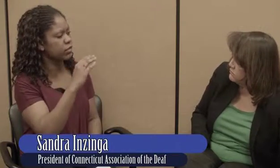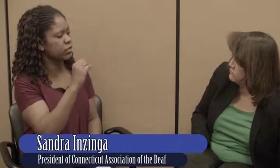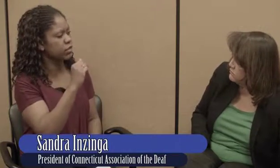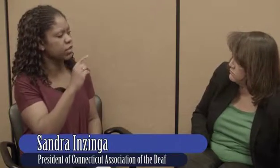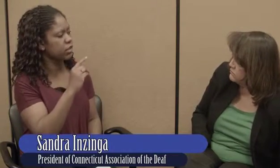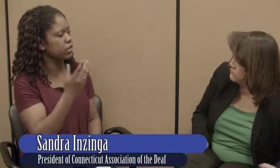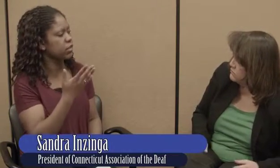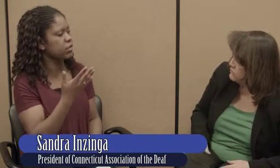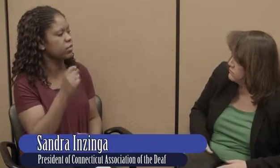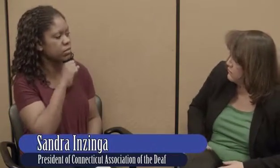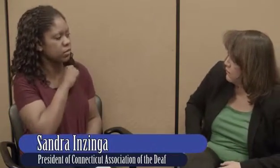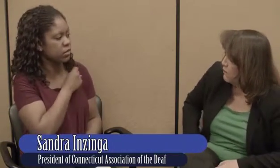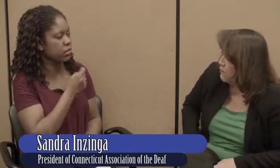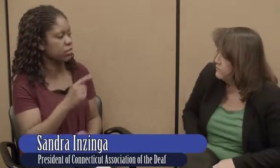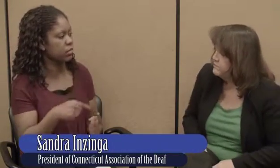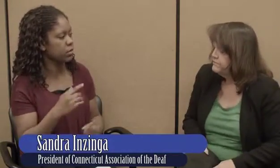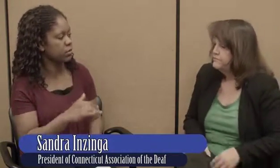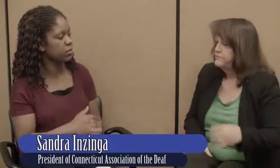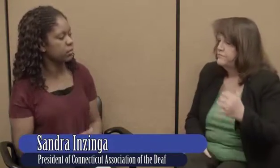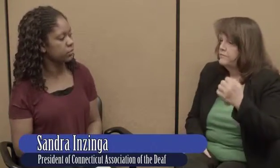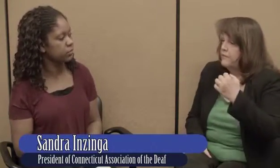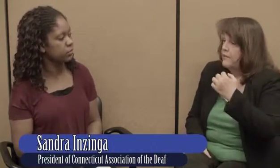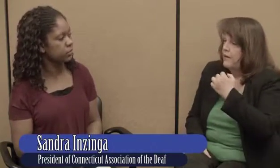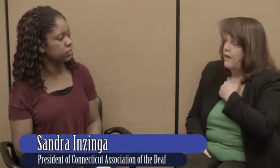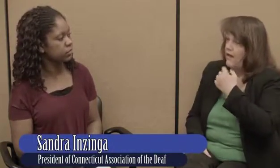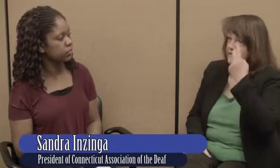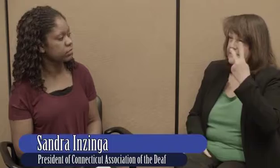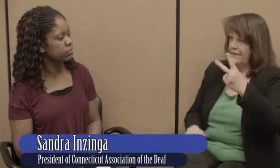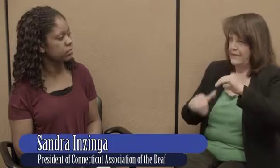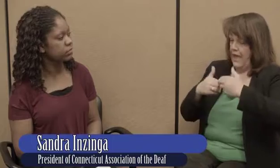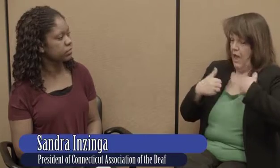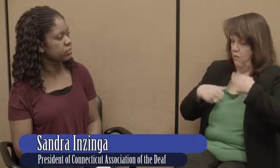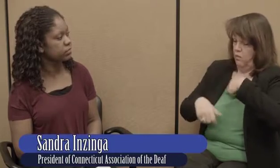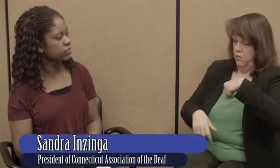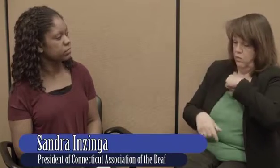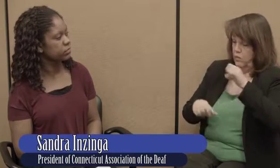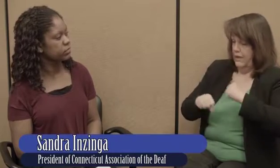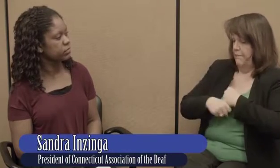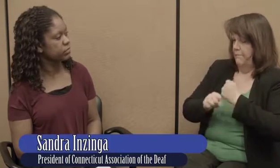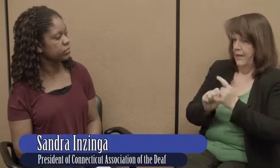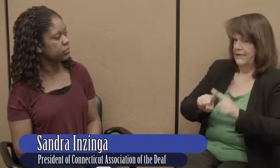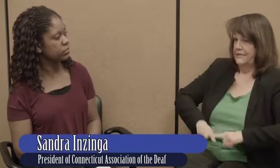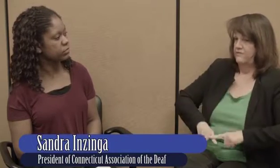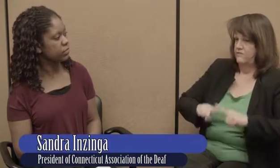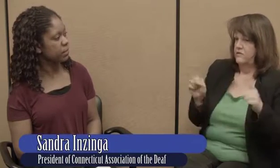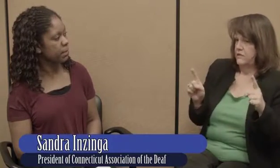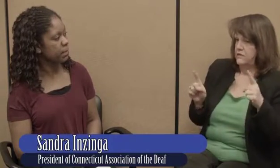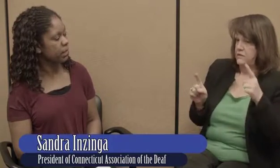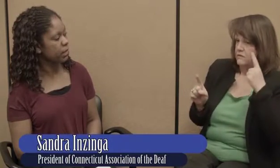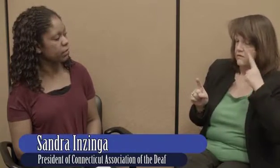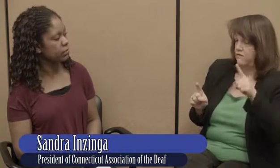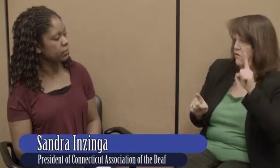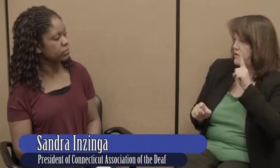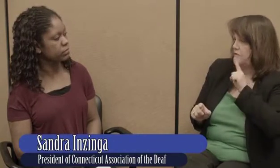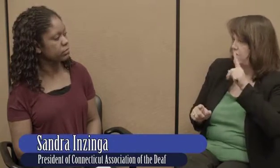Talk about the work that we do, please. Well, we believe that our work can make